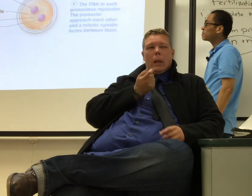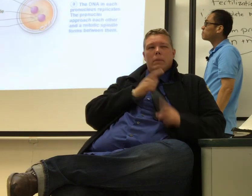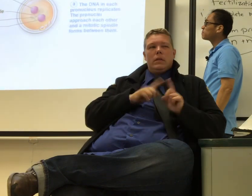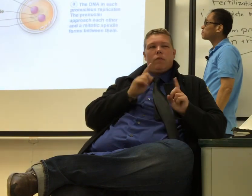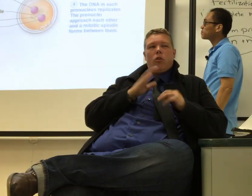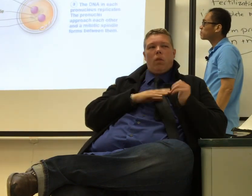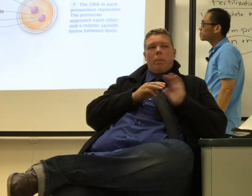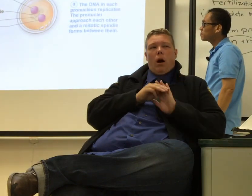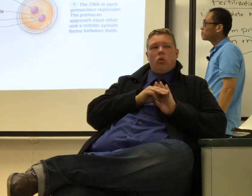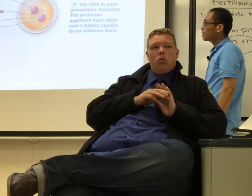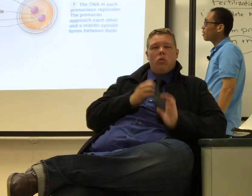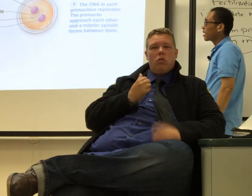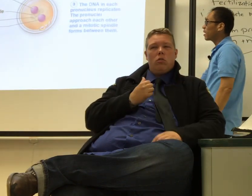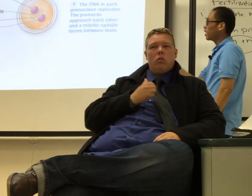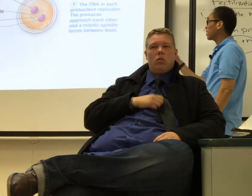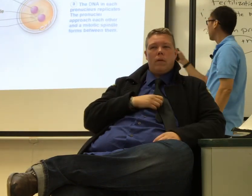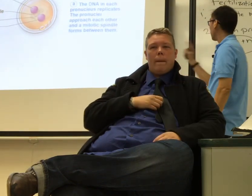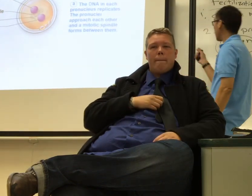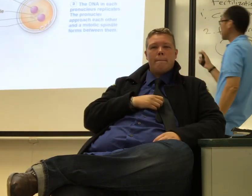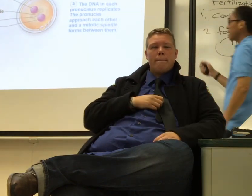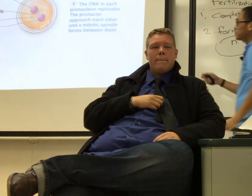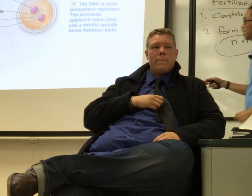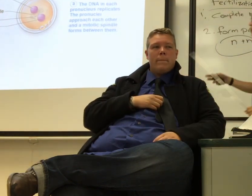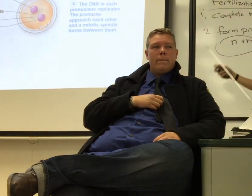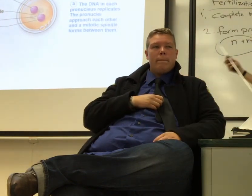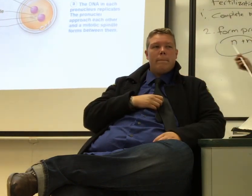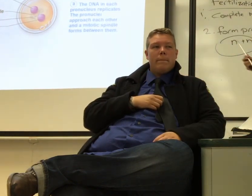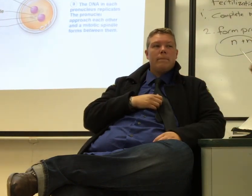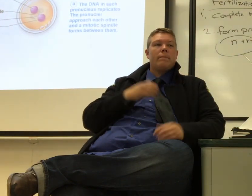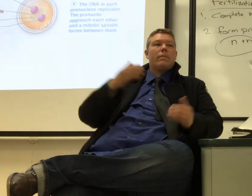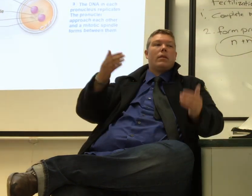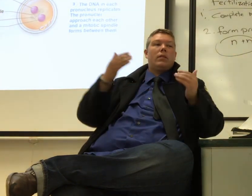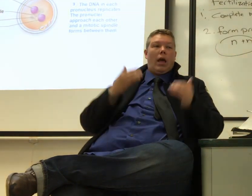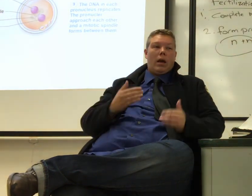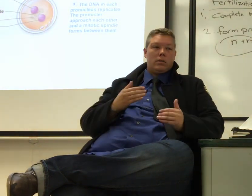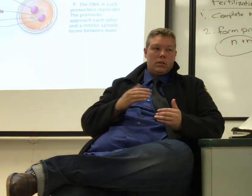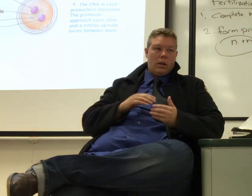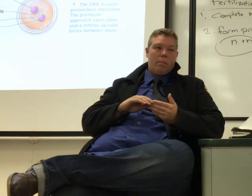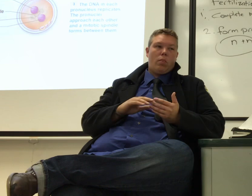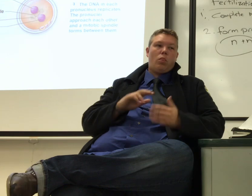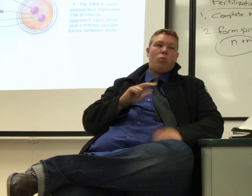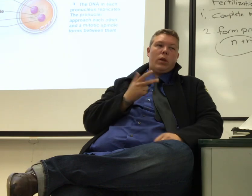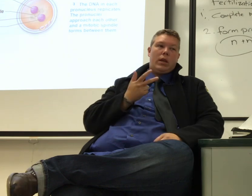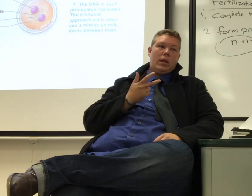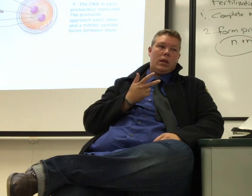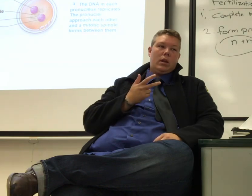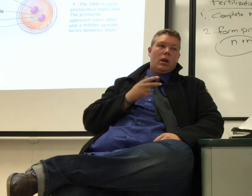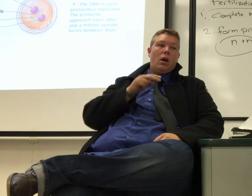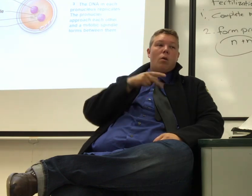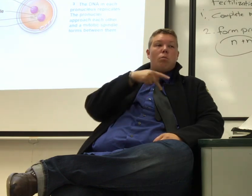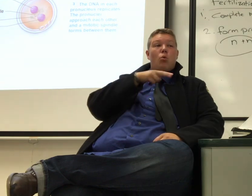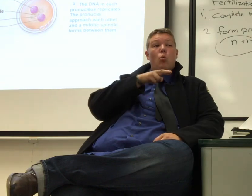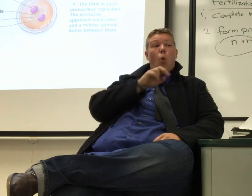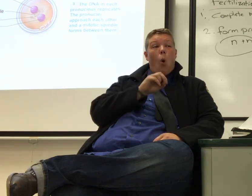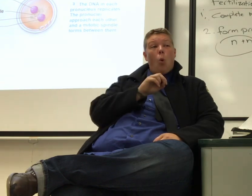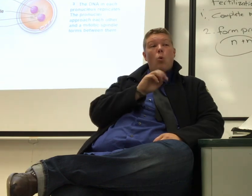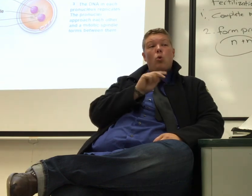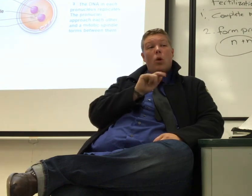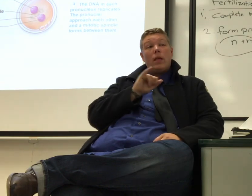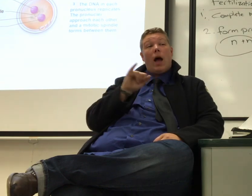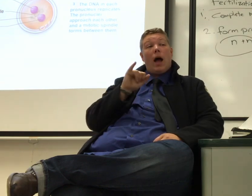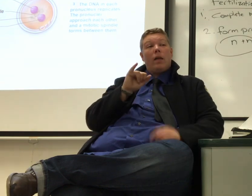model. Okay, the next step, step three, these pronuclei, they swell and